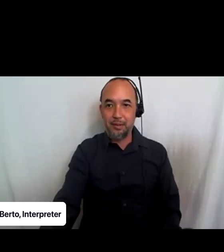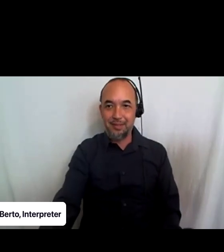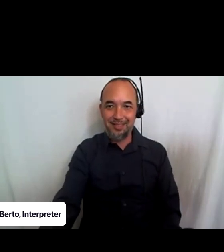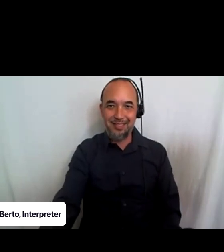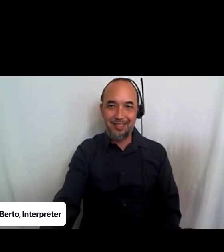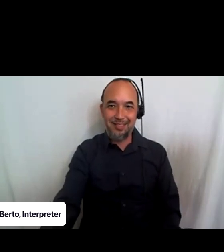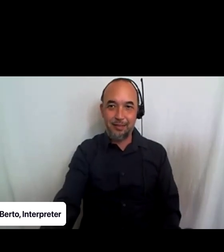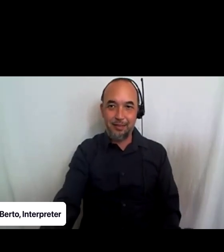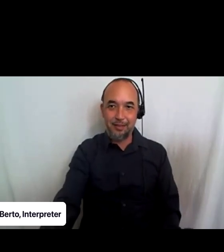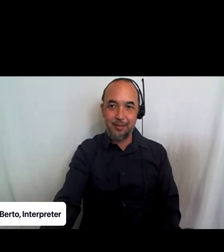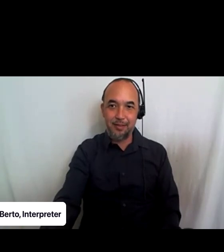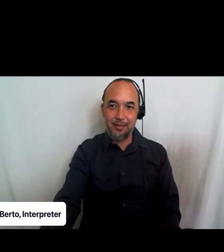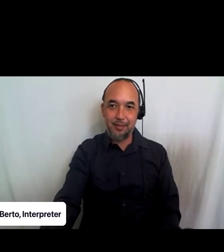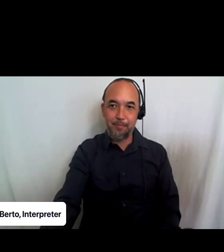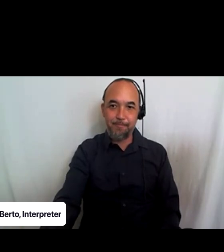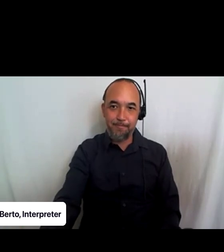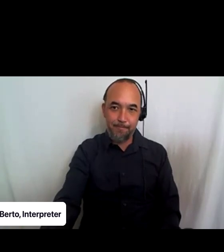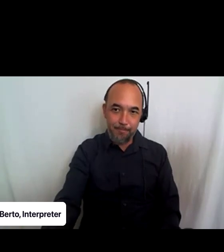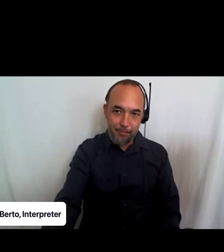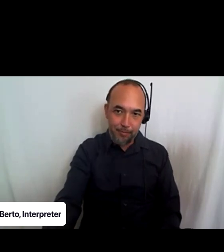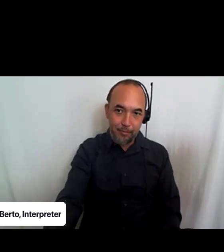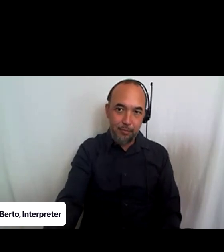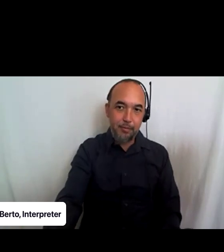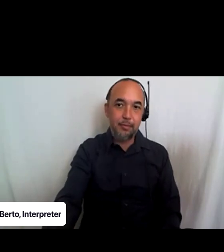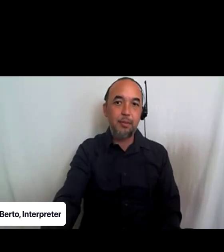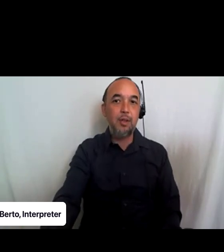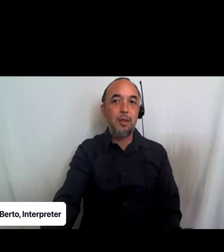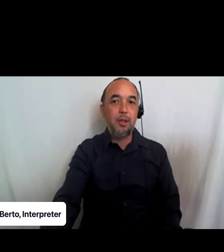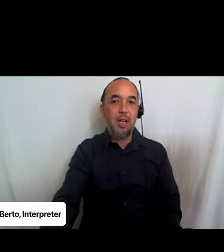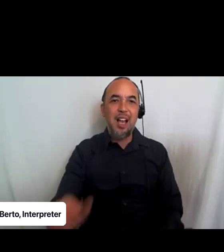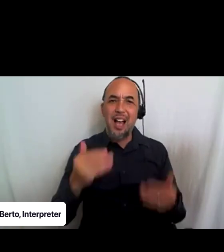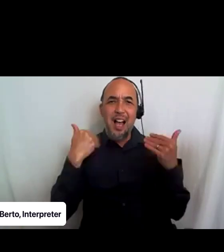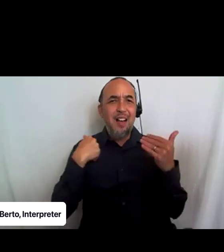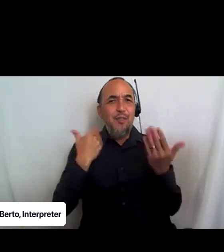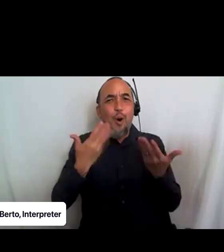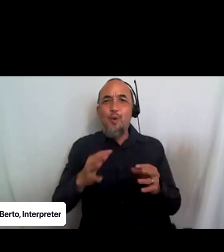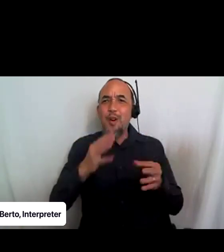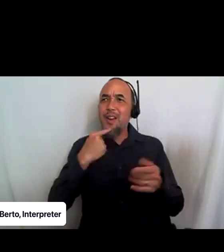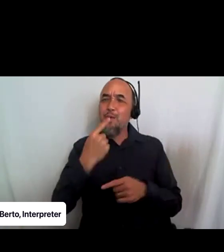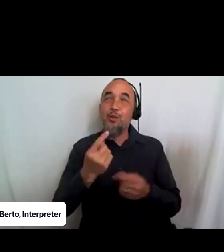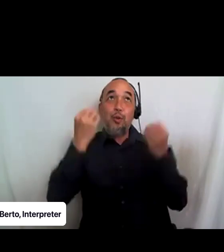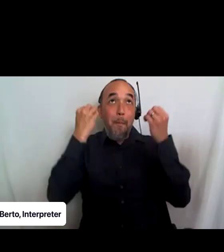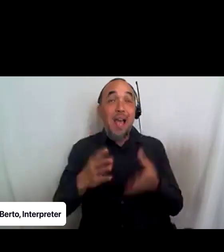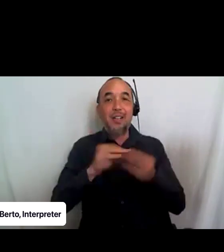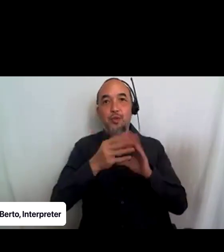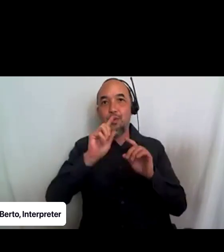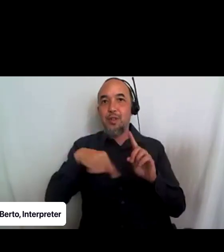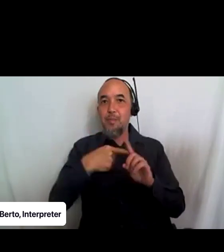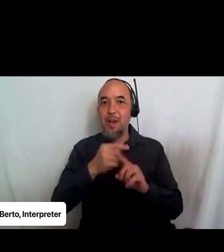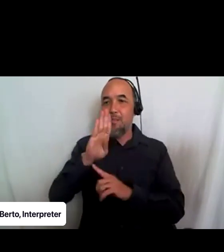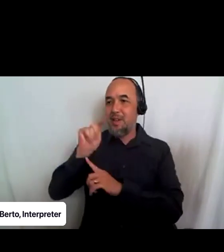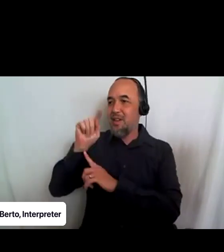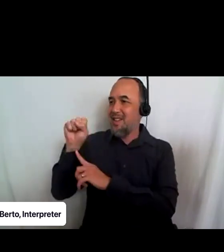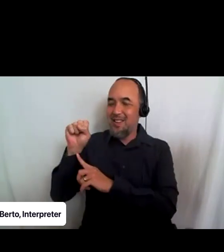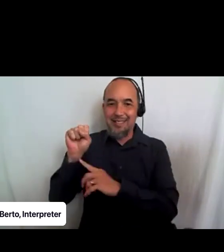stories already. I've shared so many BTS things. So I don't know what else to share anymore. That's why we've opened up the chat for any